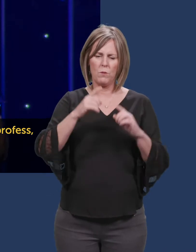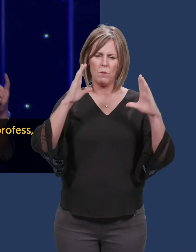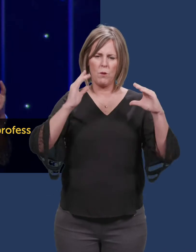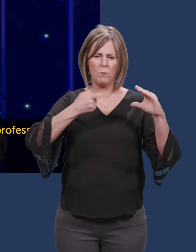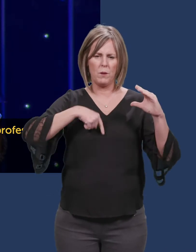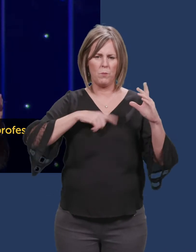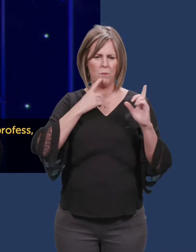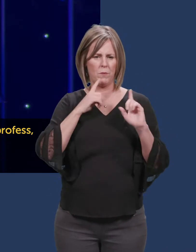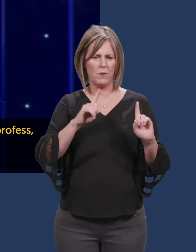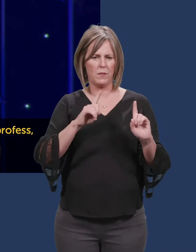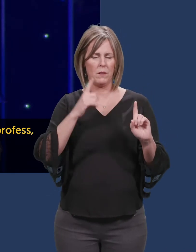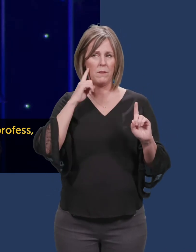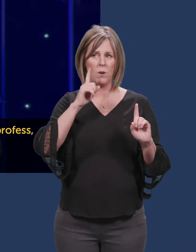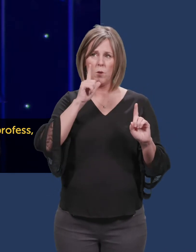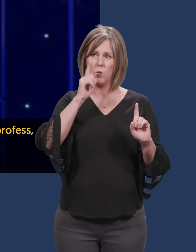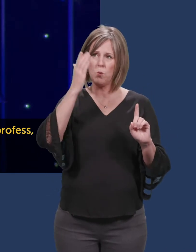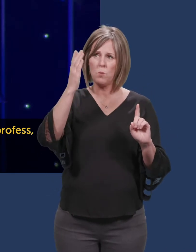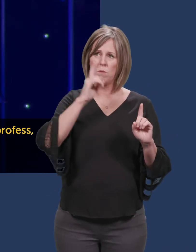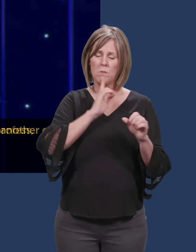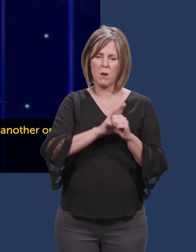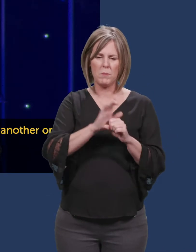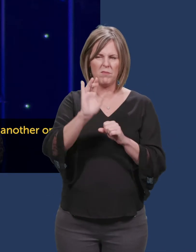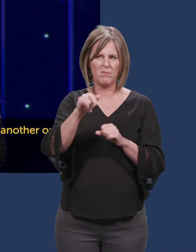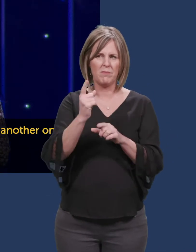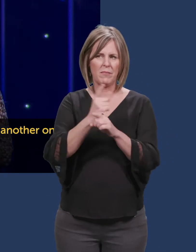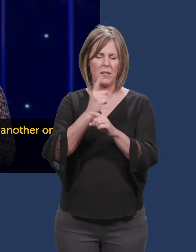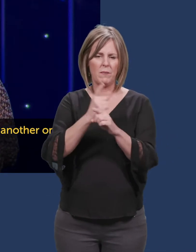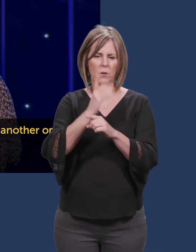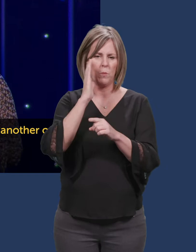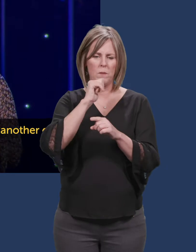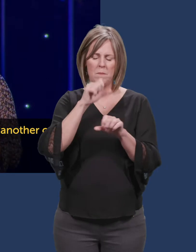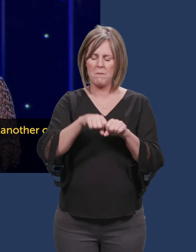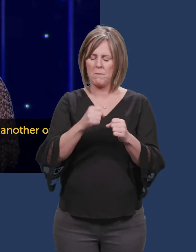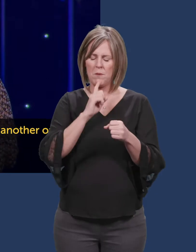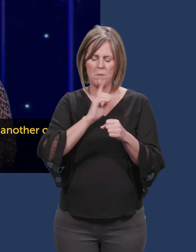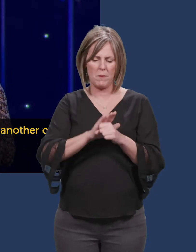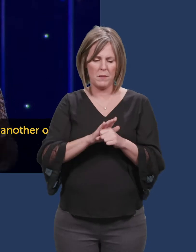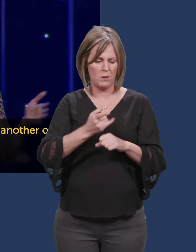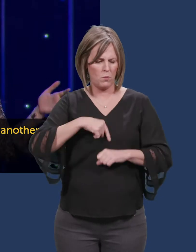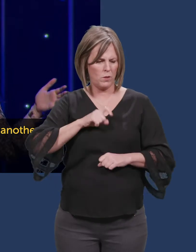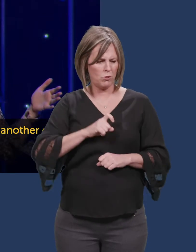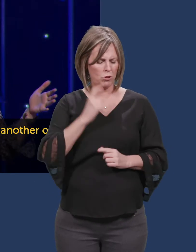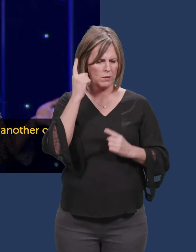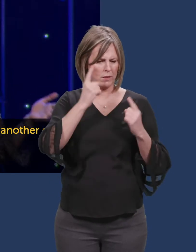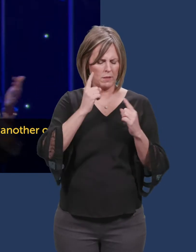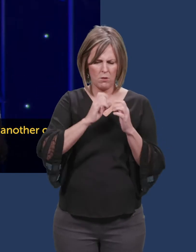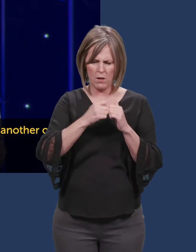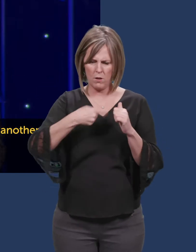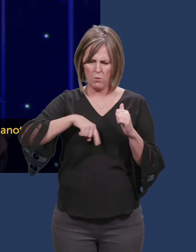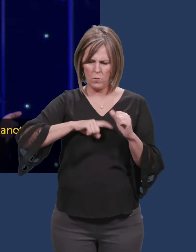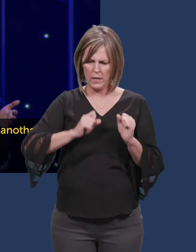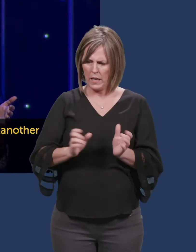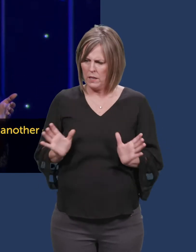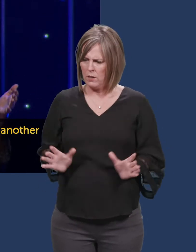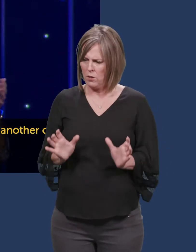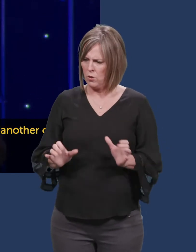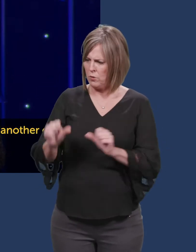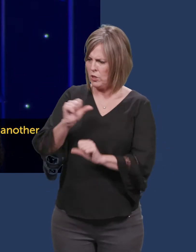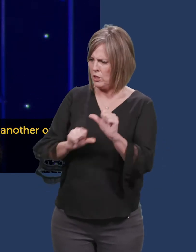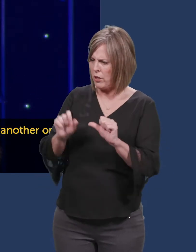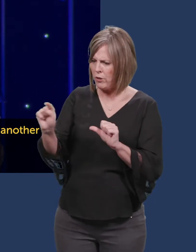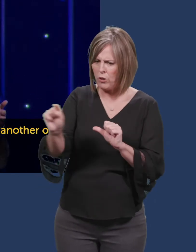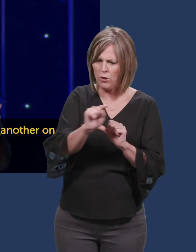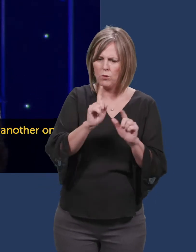for He who promised is faithful. And let us consider how we may spur one another on